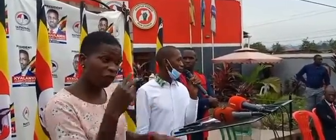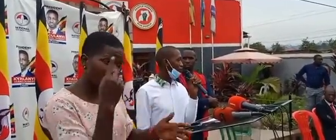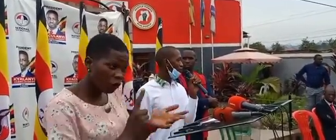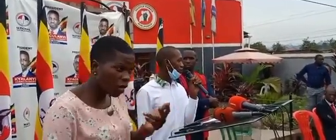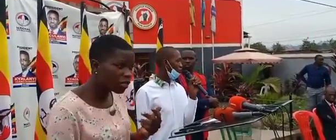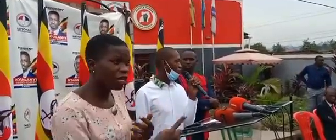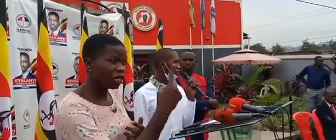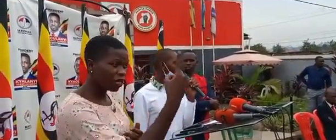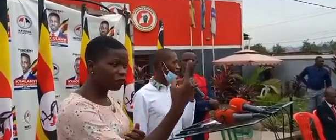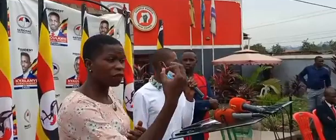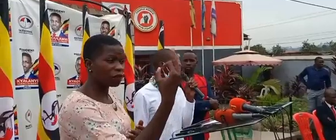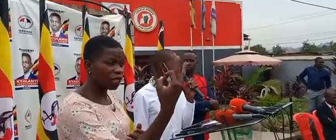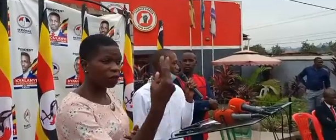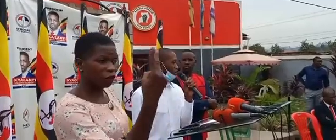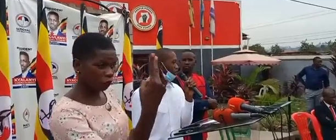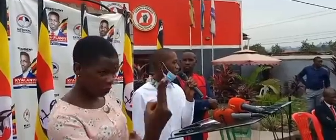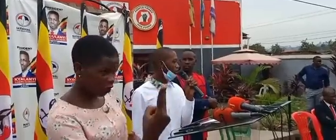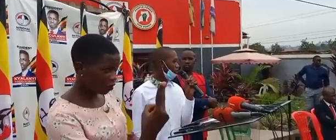emu